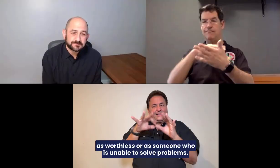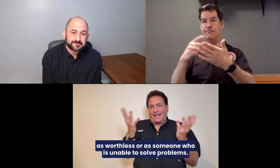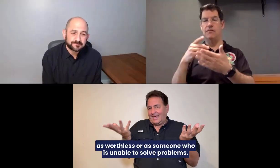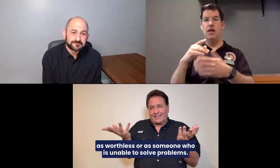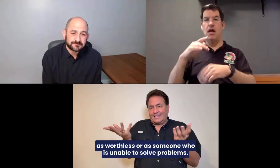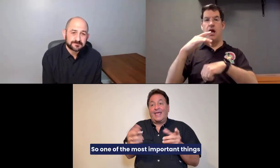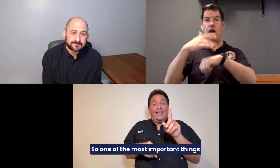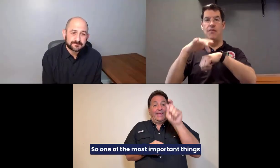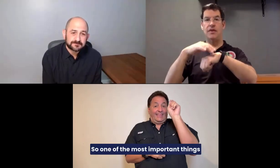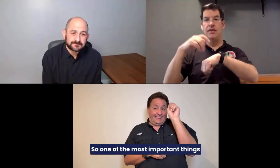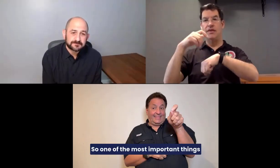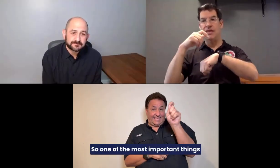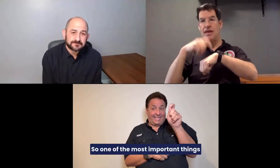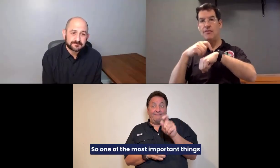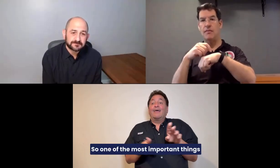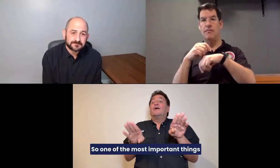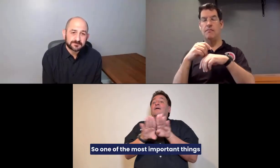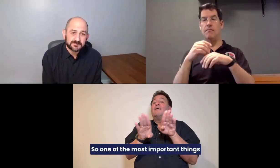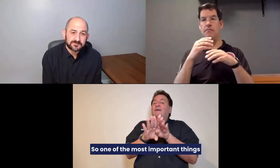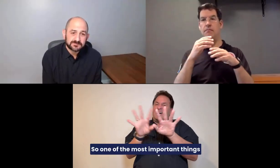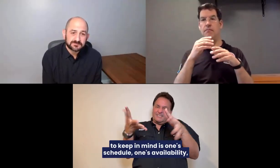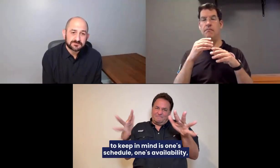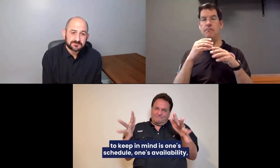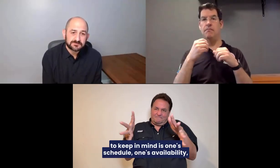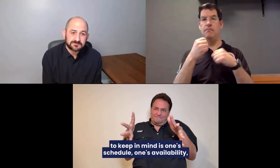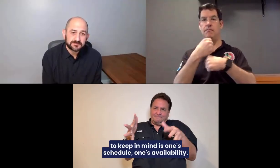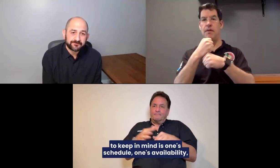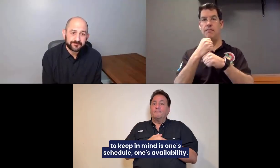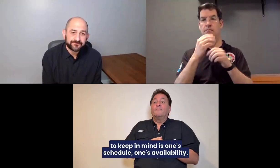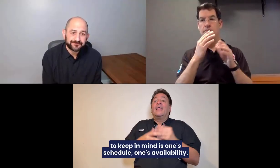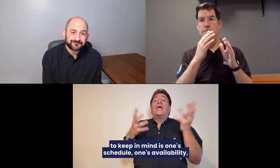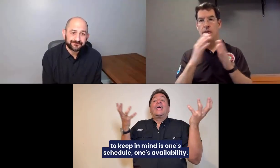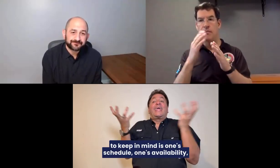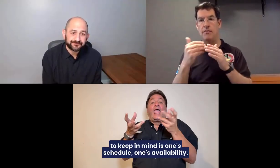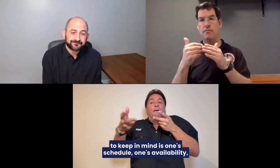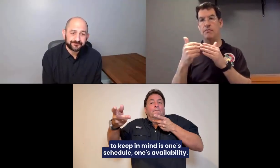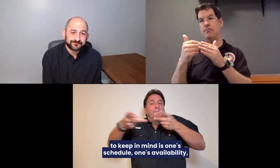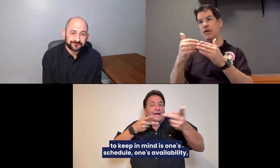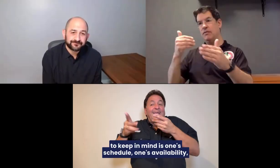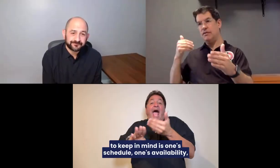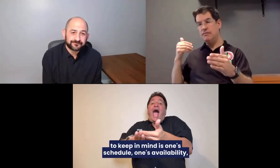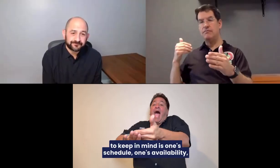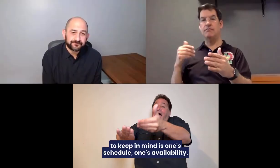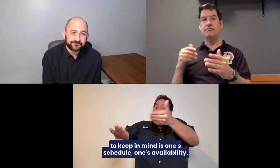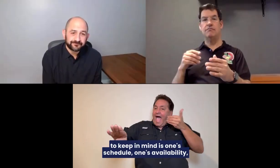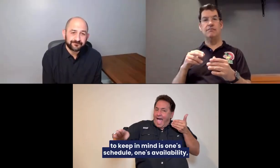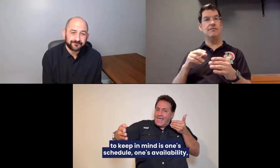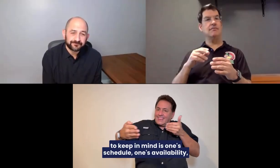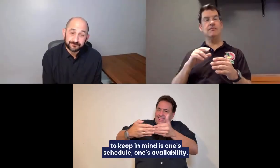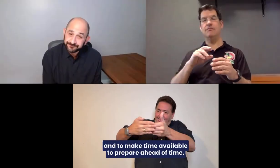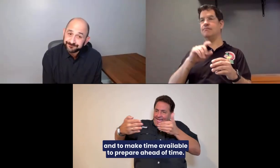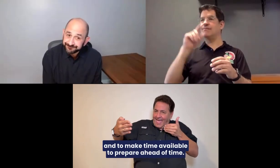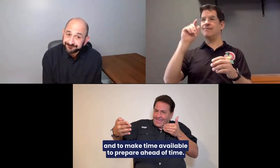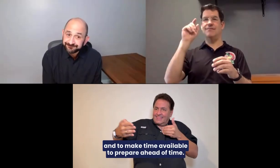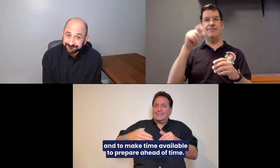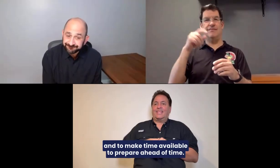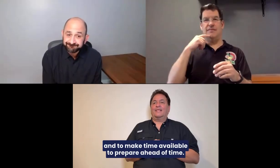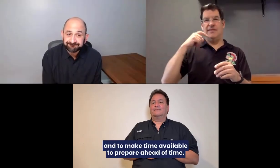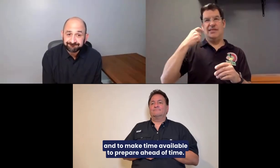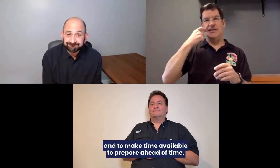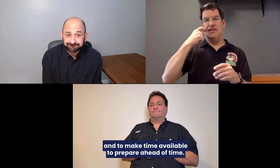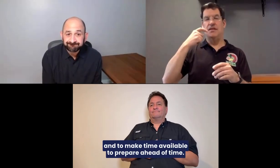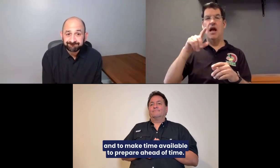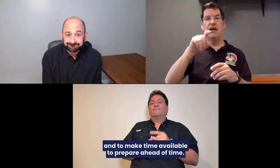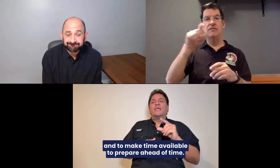problems. So, one of the most important things to keep in mind is one's schedule, one's availability, and to make